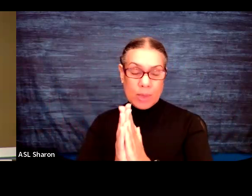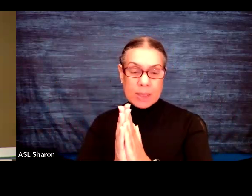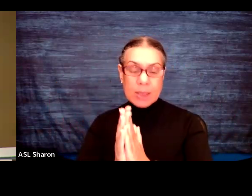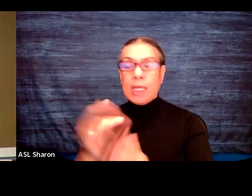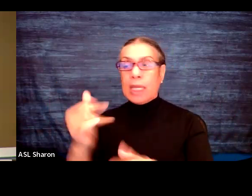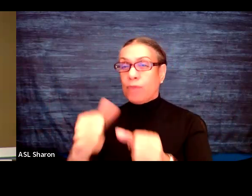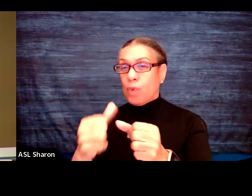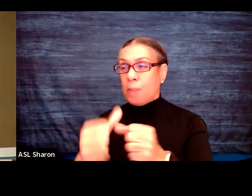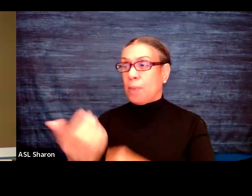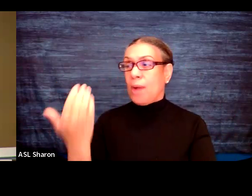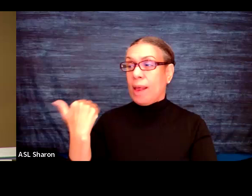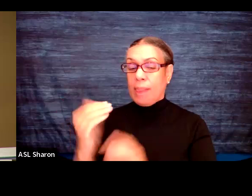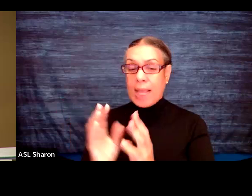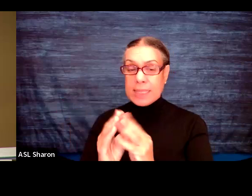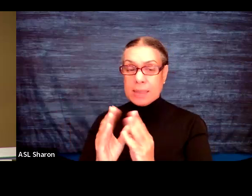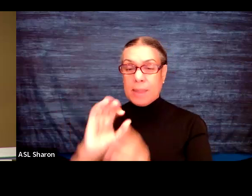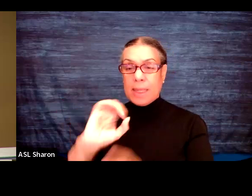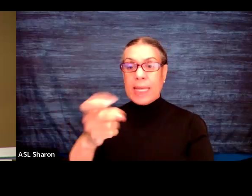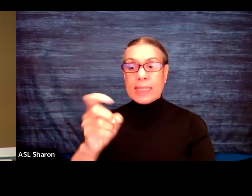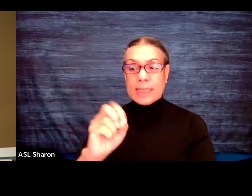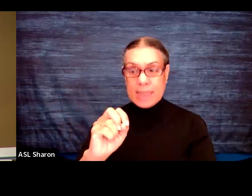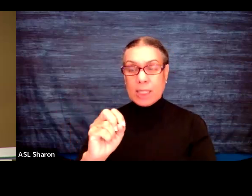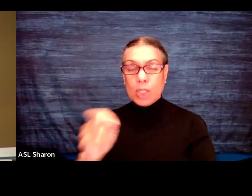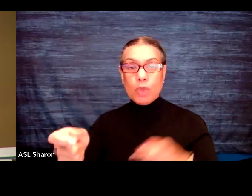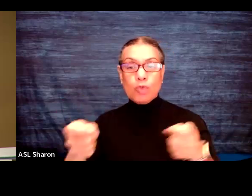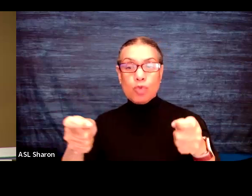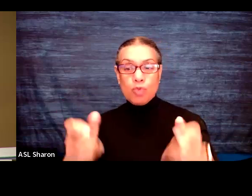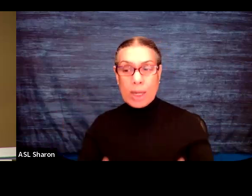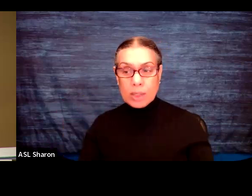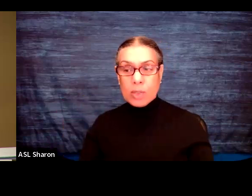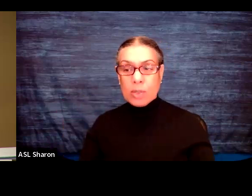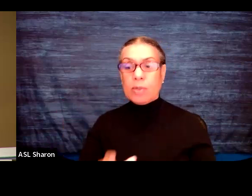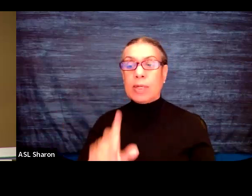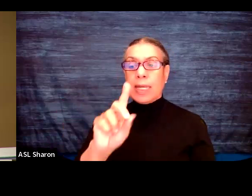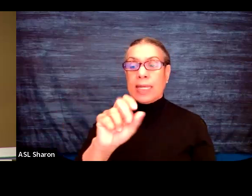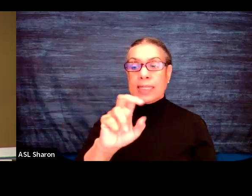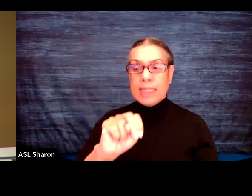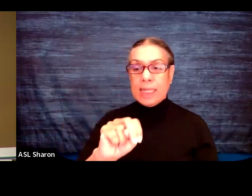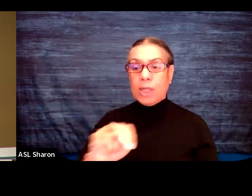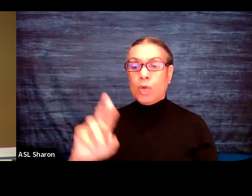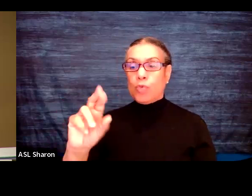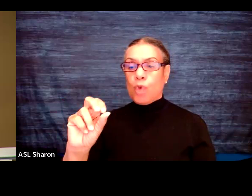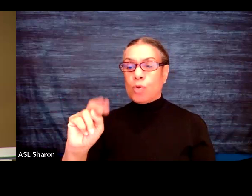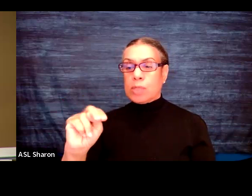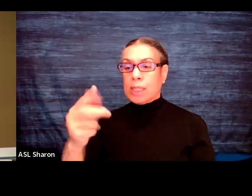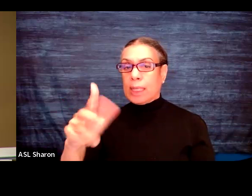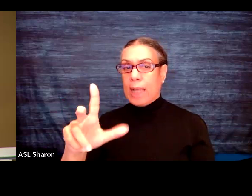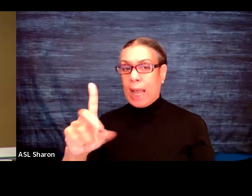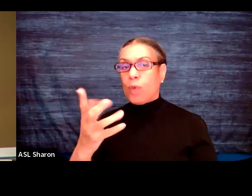recall that at our last meeting, Executive Director of Transportation, Dan Rosengard, presented these items for the committee's